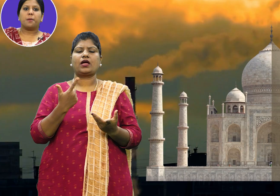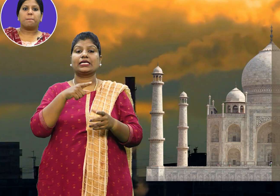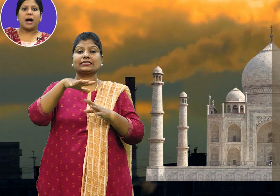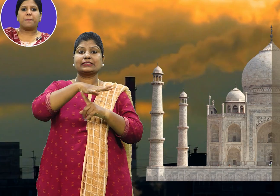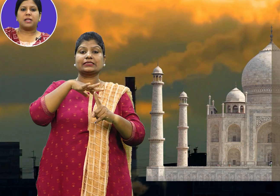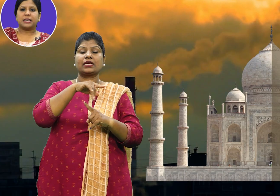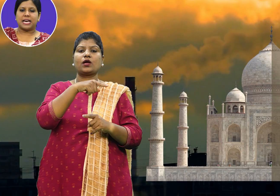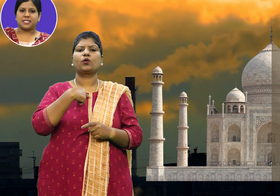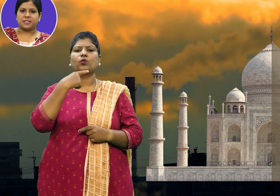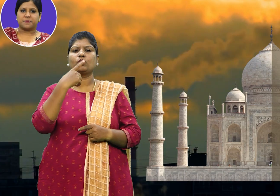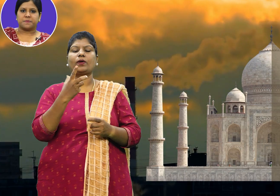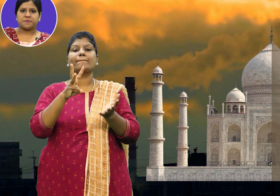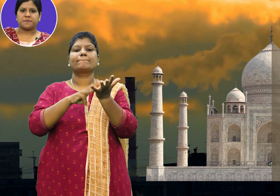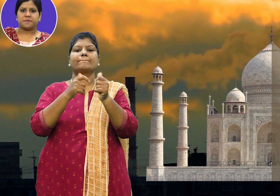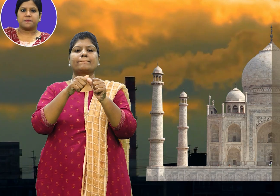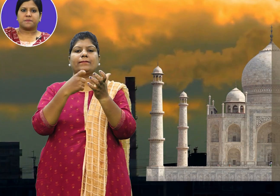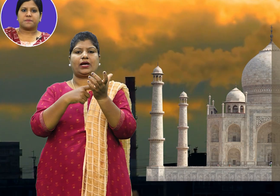called marble cancer.